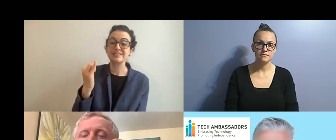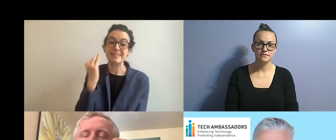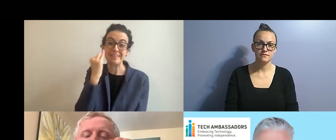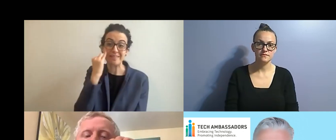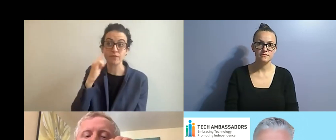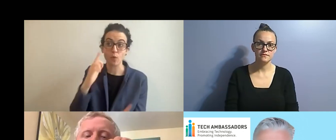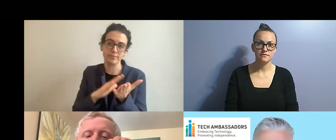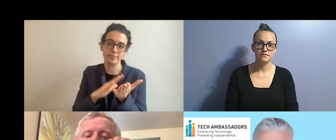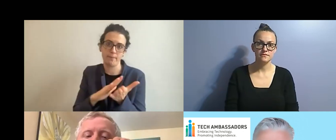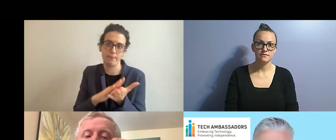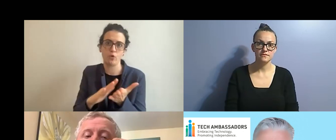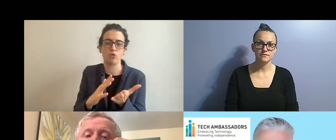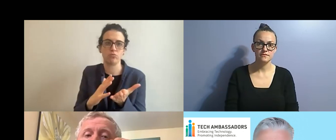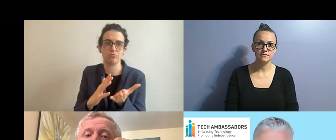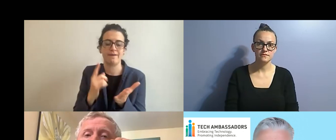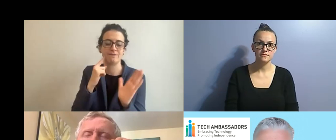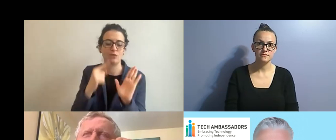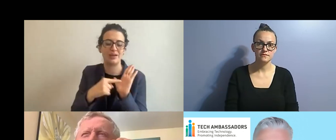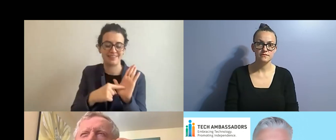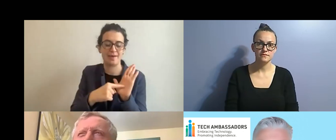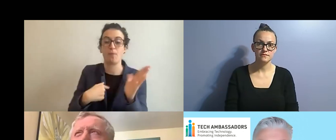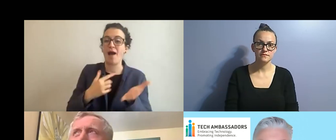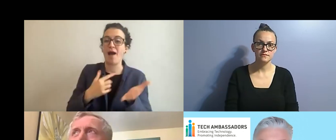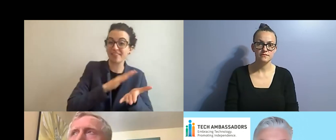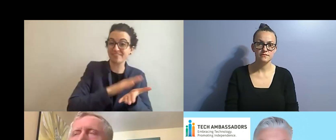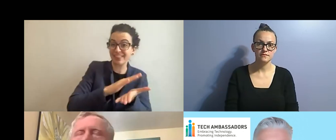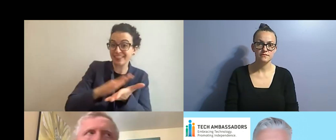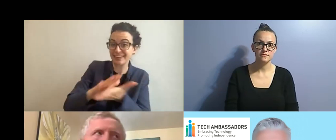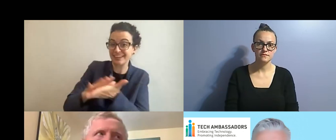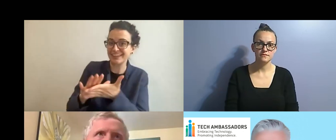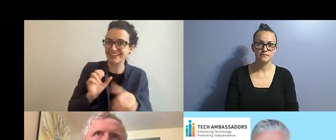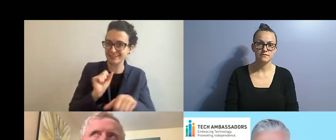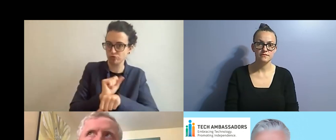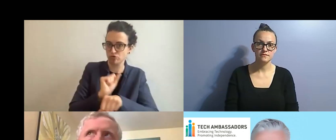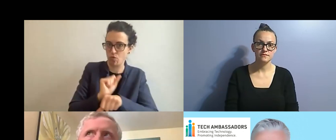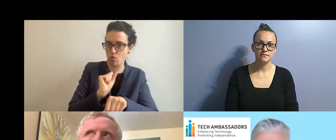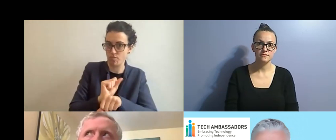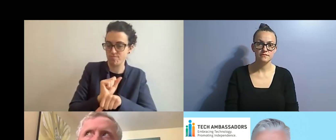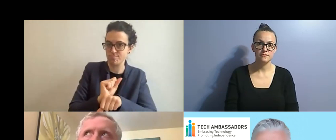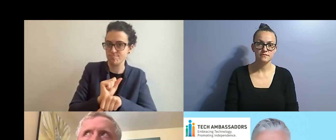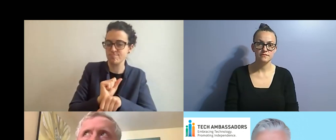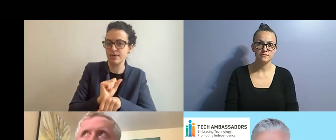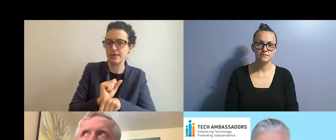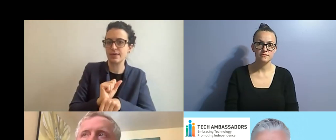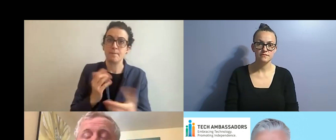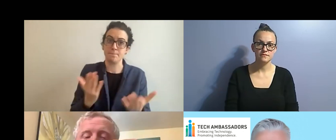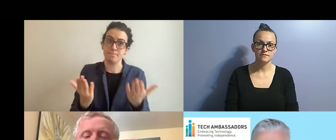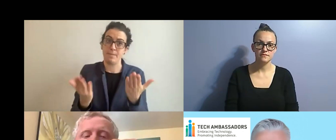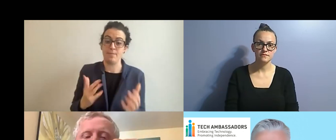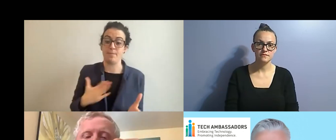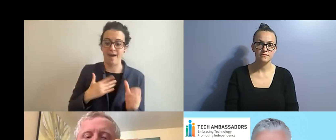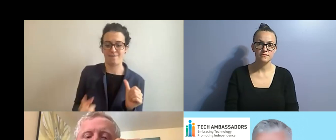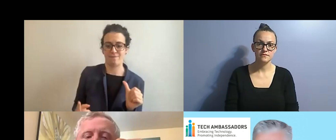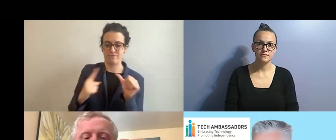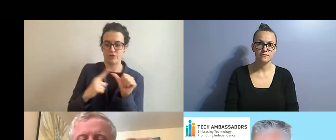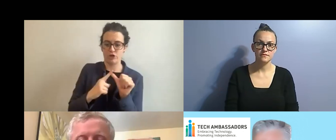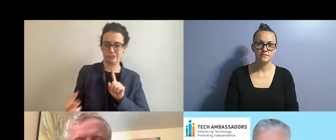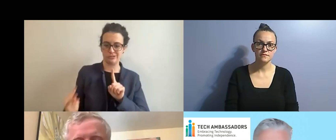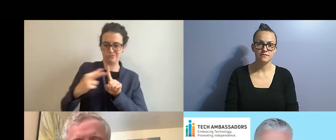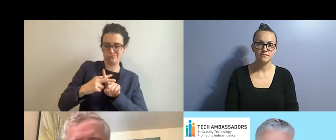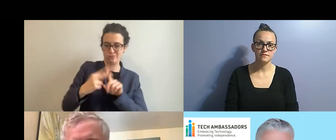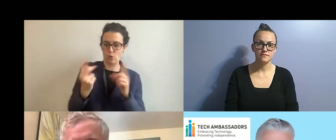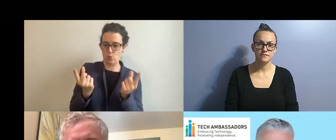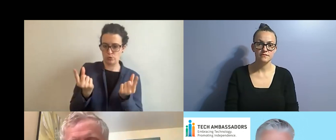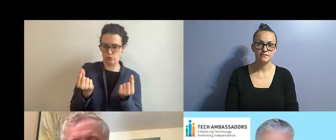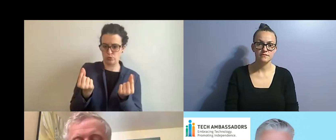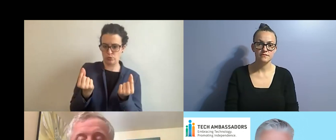job. So number one, I can't remember what I need to do. Oh, number one card.